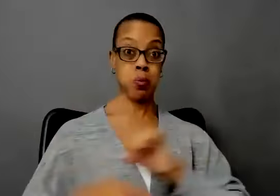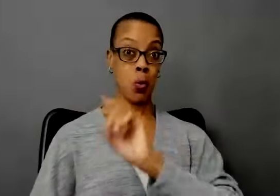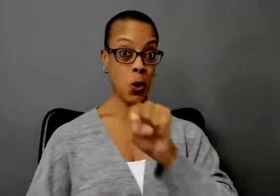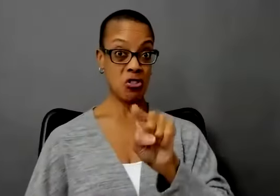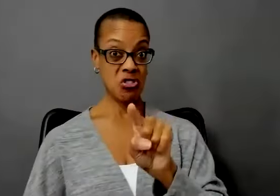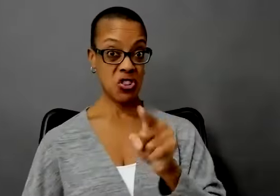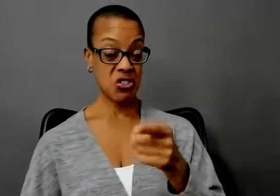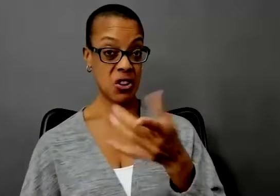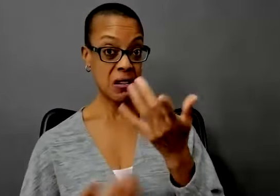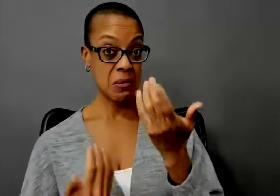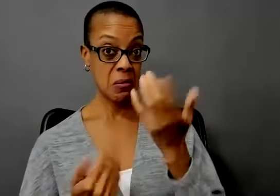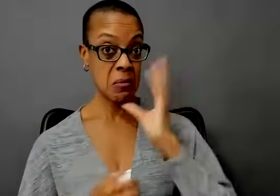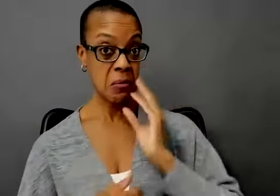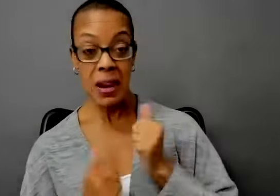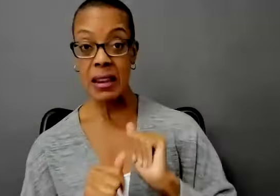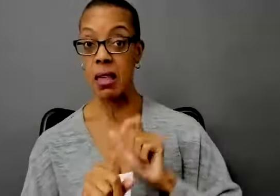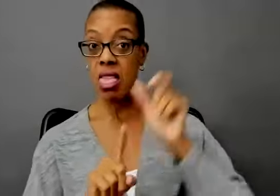any pushback in terms of organizing online? And if